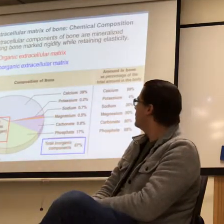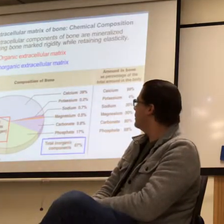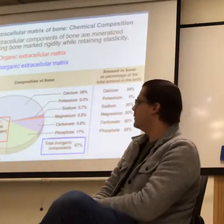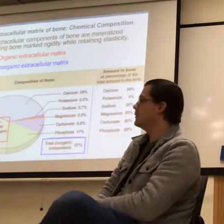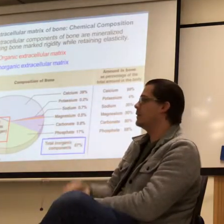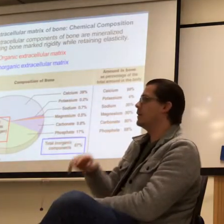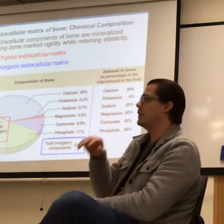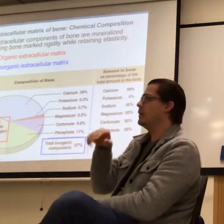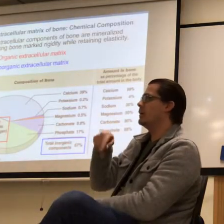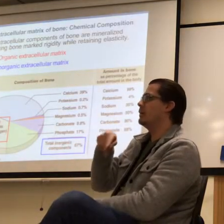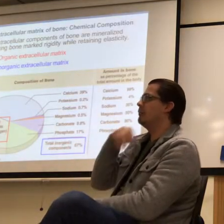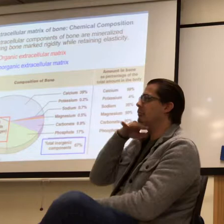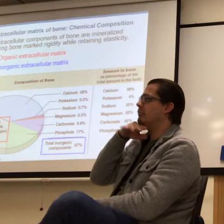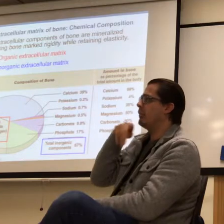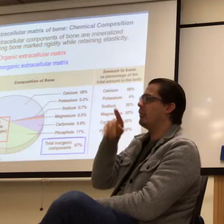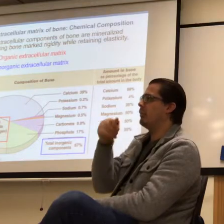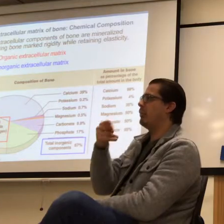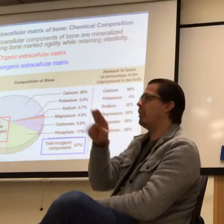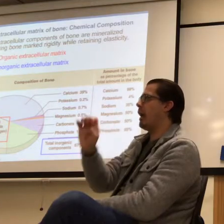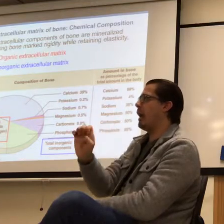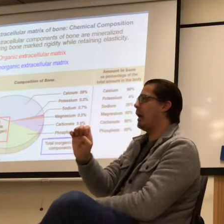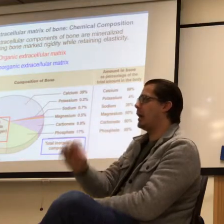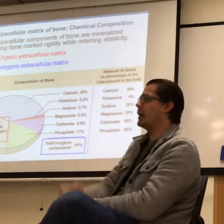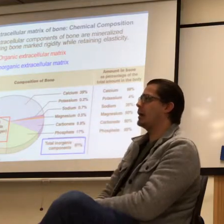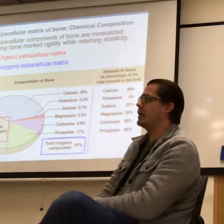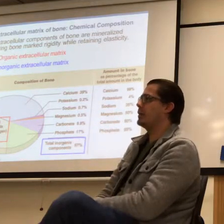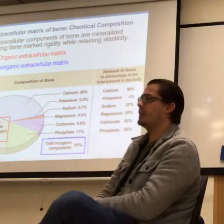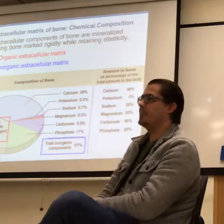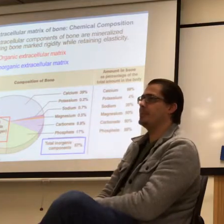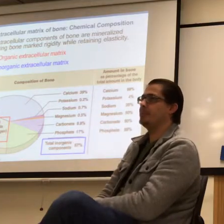Yeah, you get plaque buildup in the arteries. And